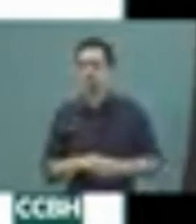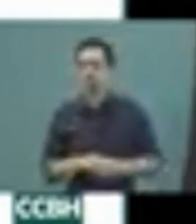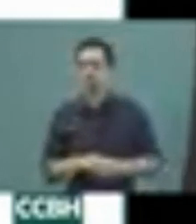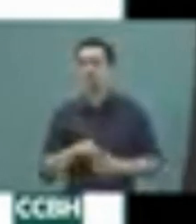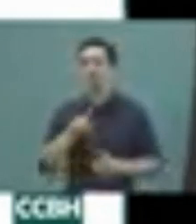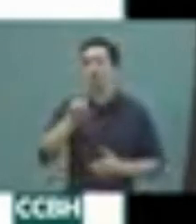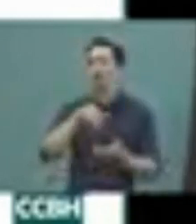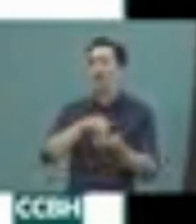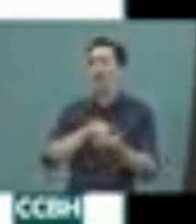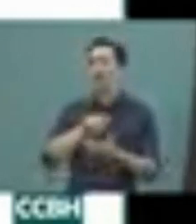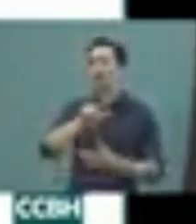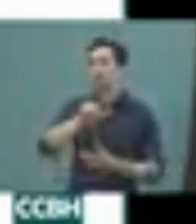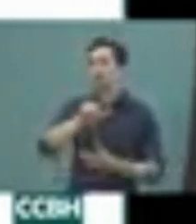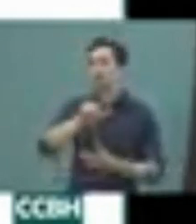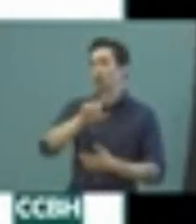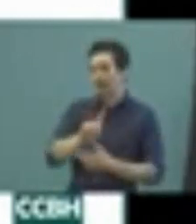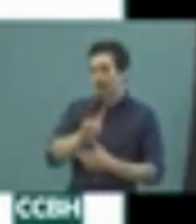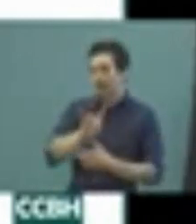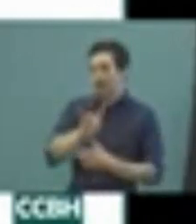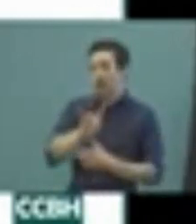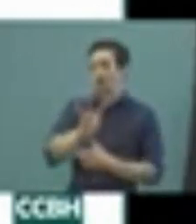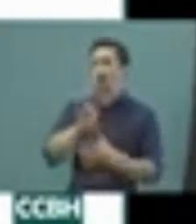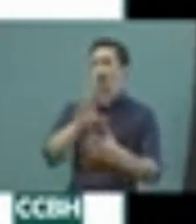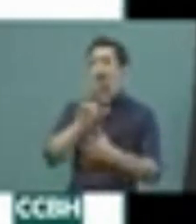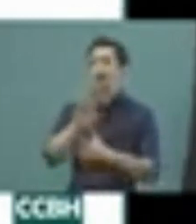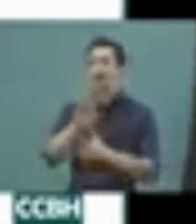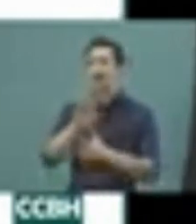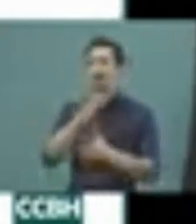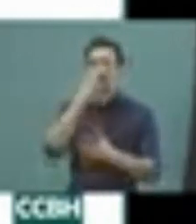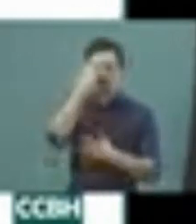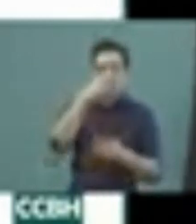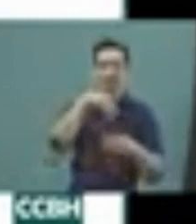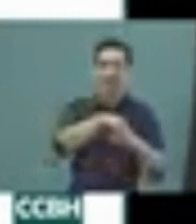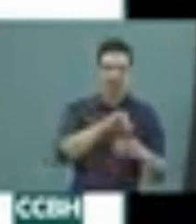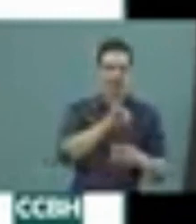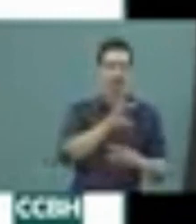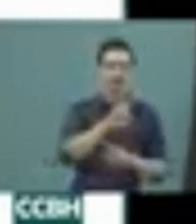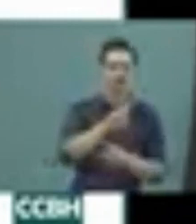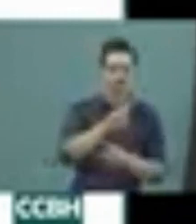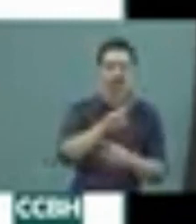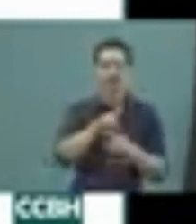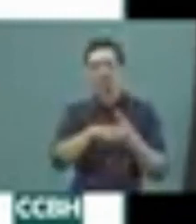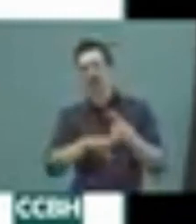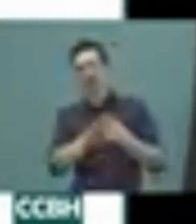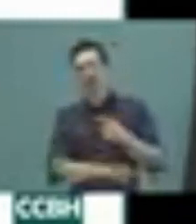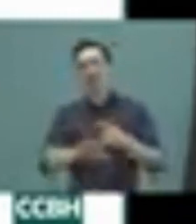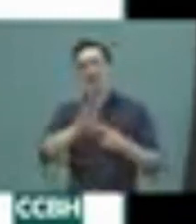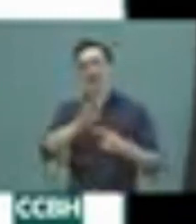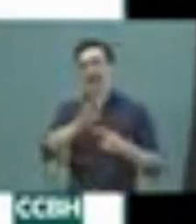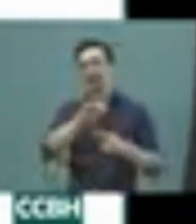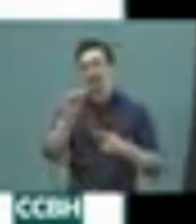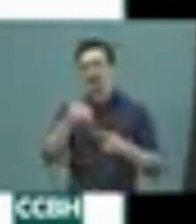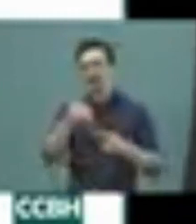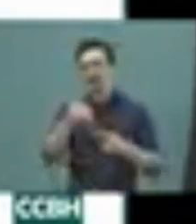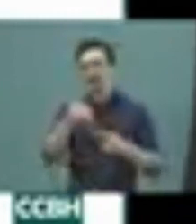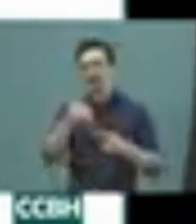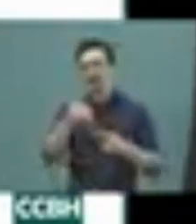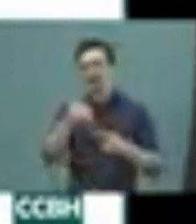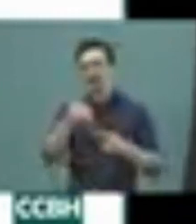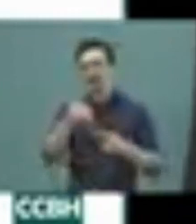1,028 cases, we know whether or not they've been in the ICU. And about 8% of them have. But the remaining cases, we still have